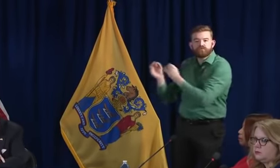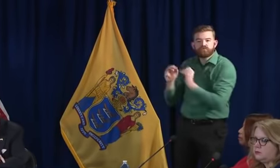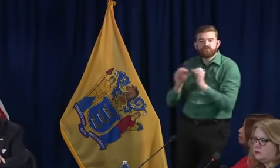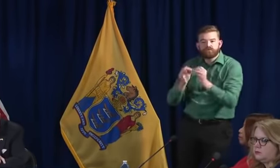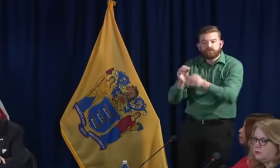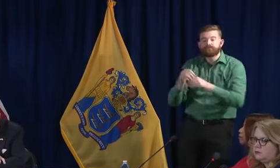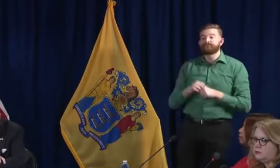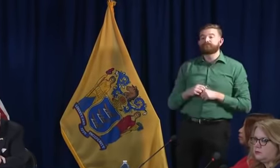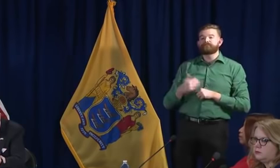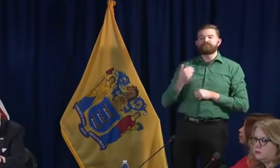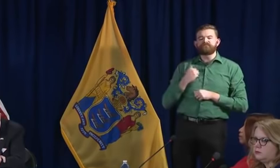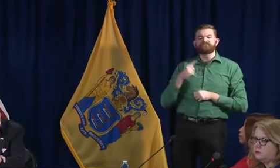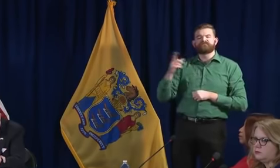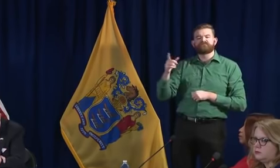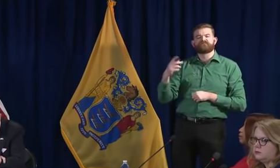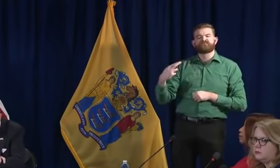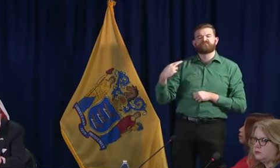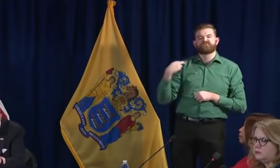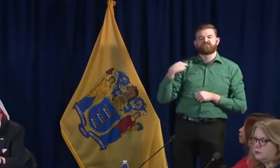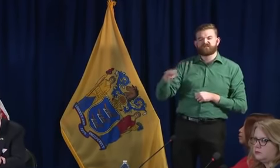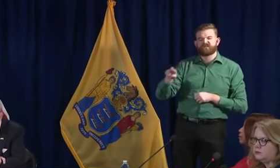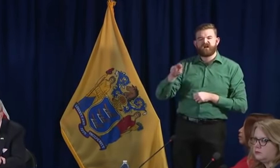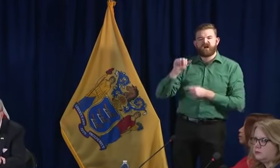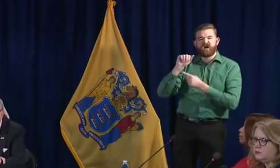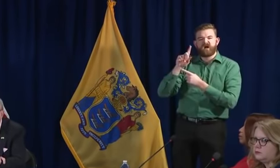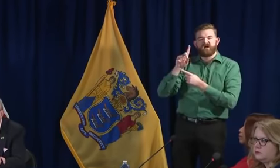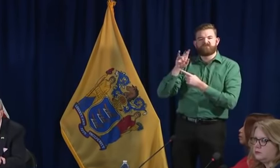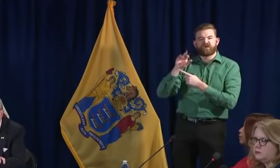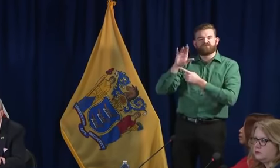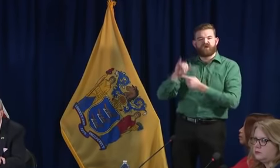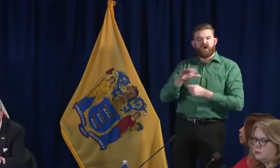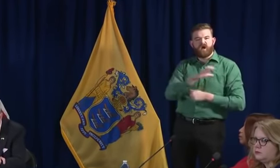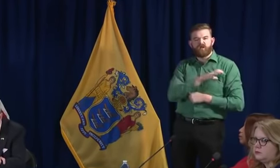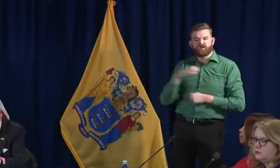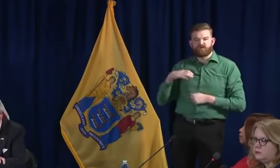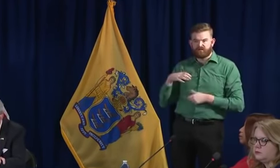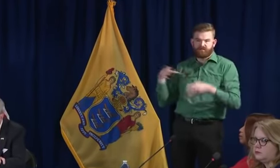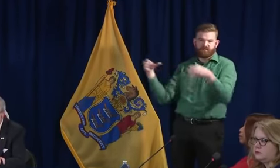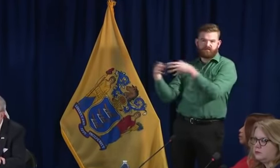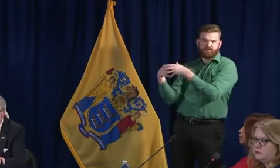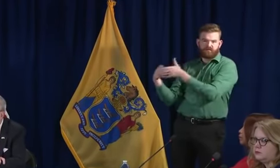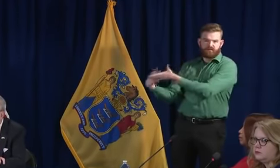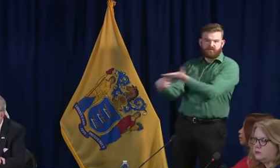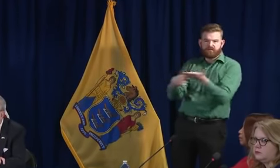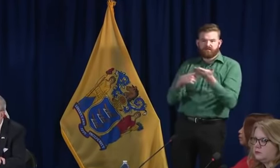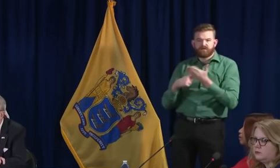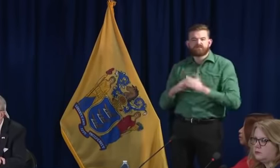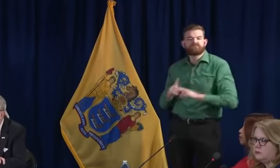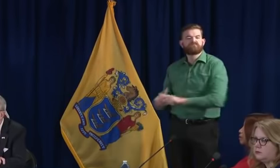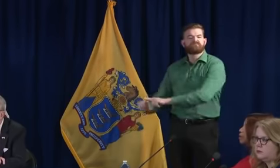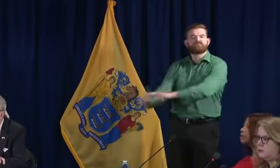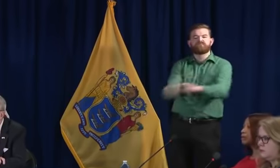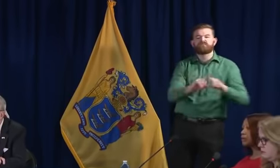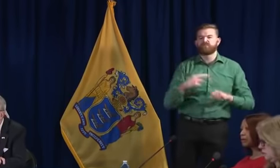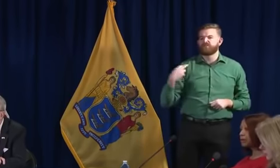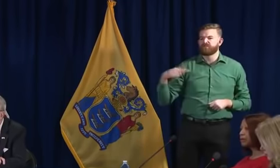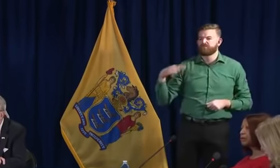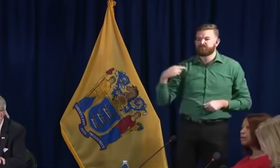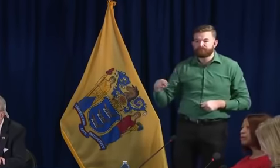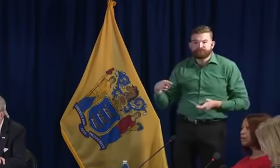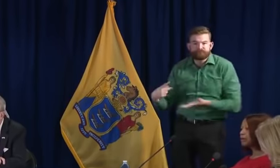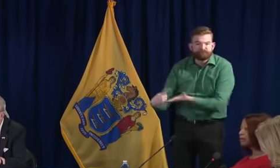Maples, has kept open the lines of communication within our communities of faith. In fact, you have a call on for tomorrow morning at what